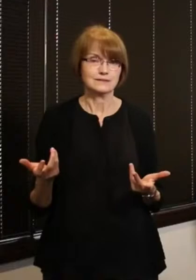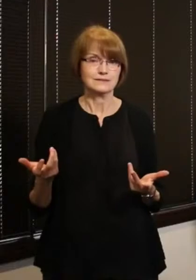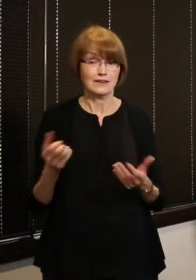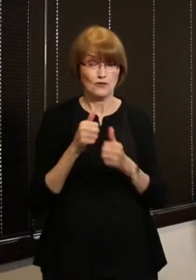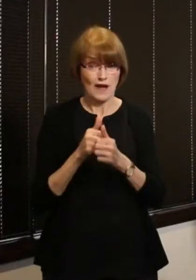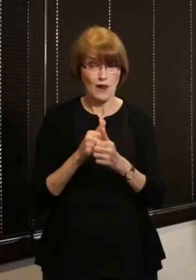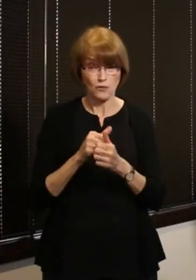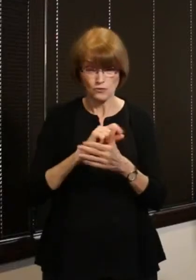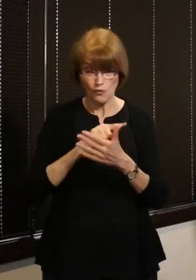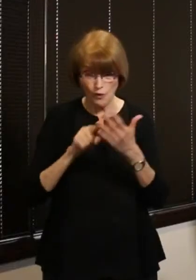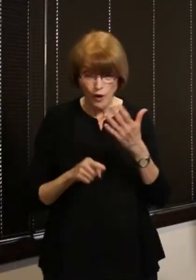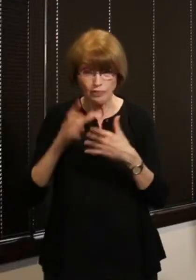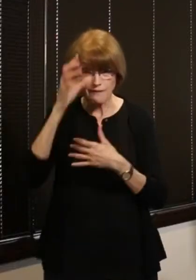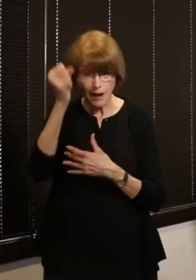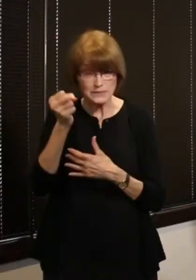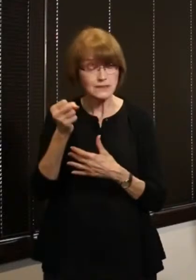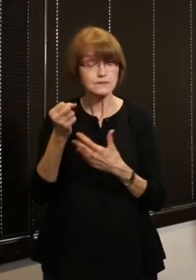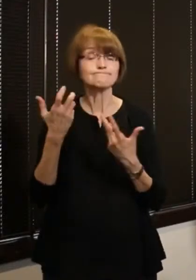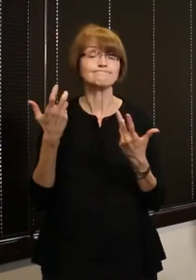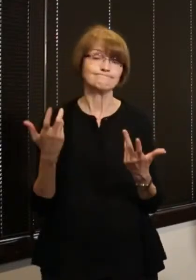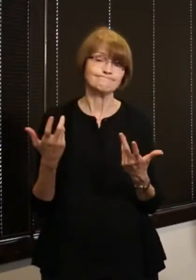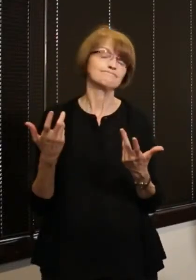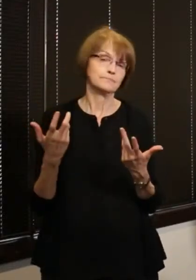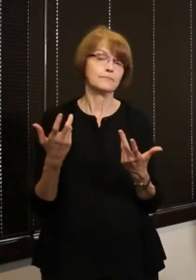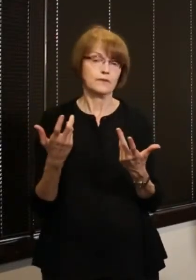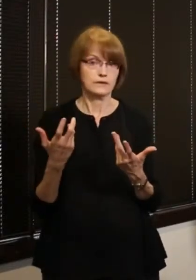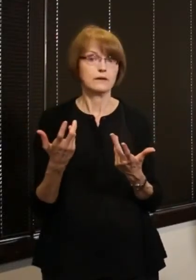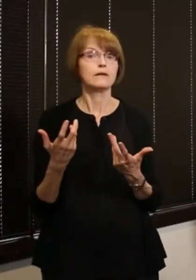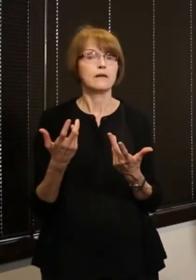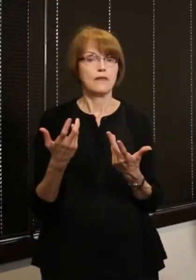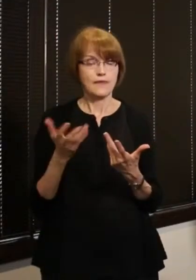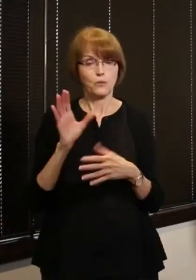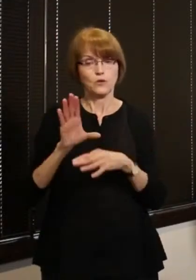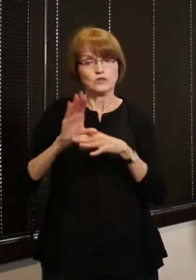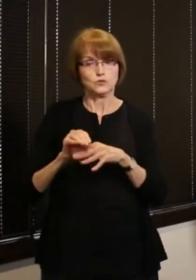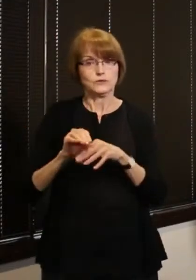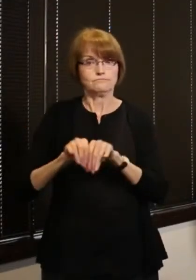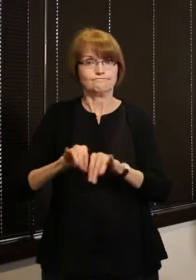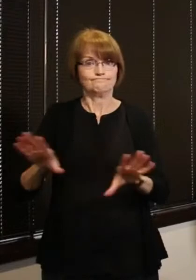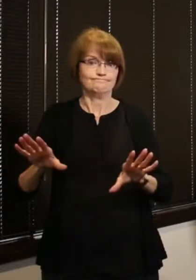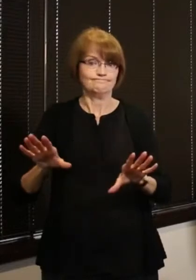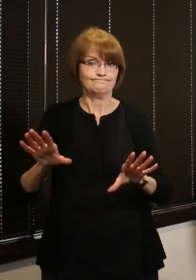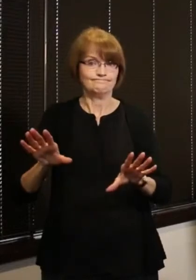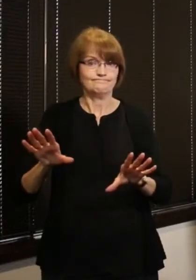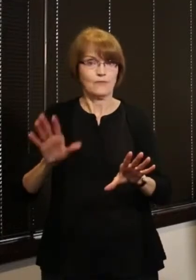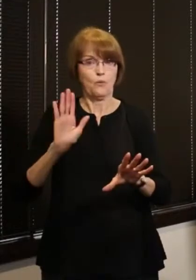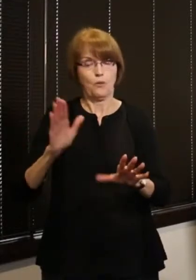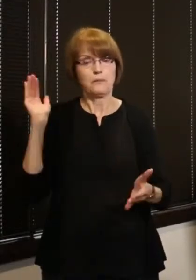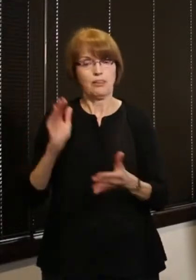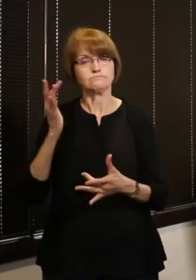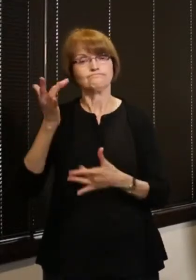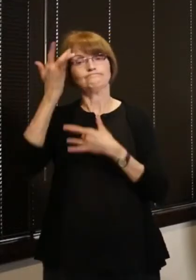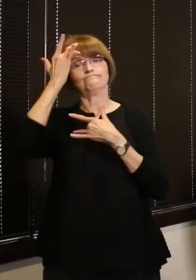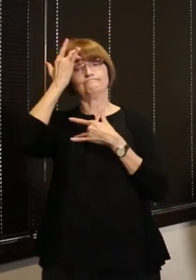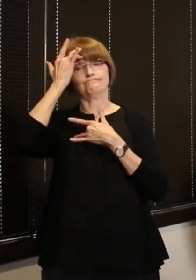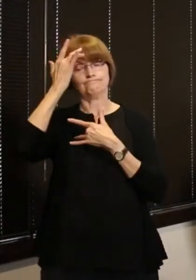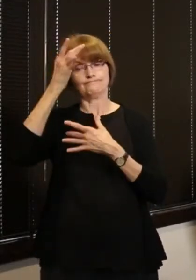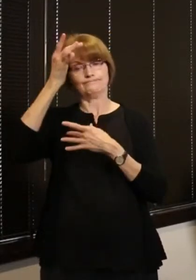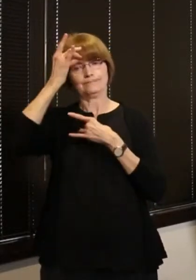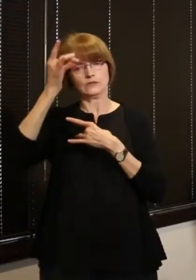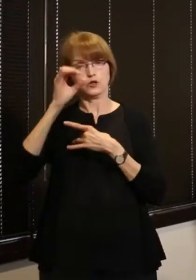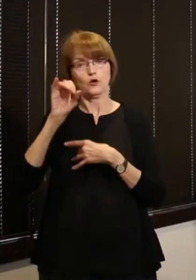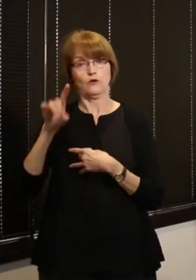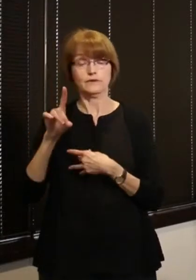will absolutely decrease your risk of contracting COVID. So just follow all of those